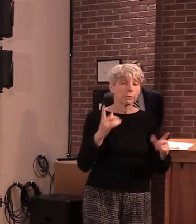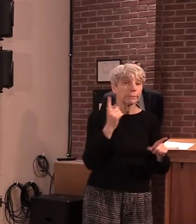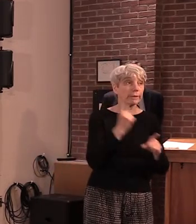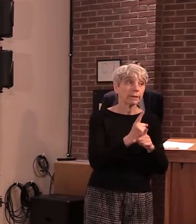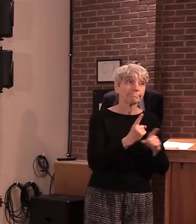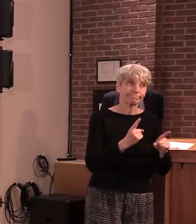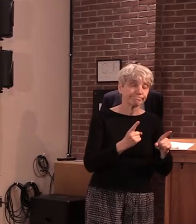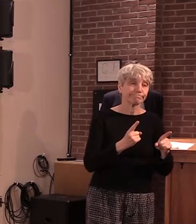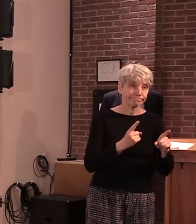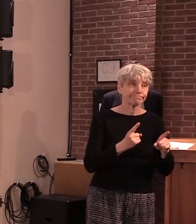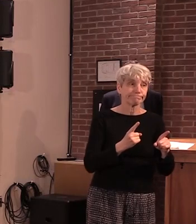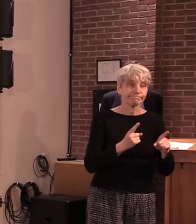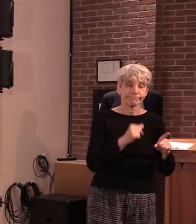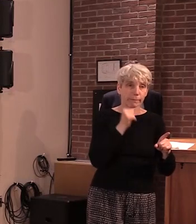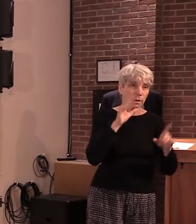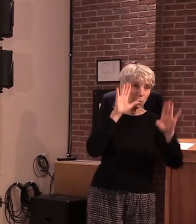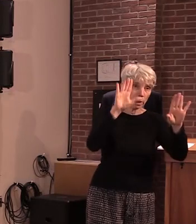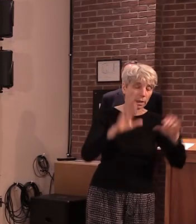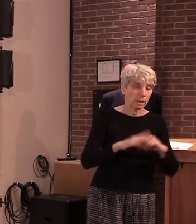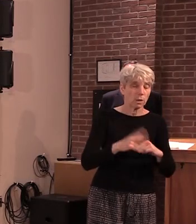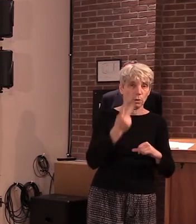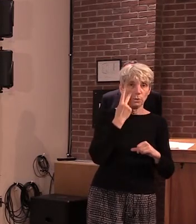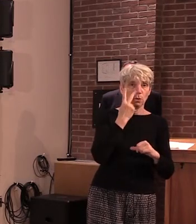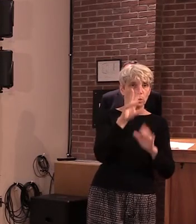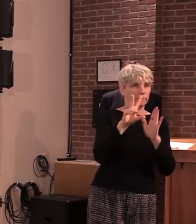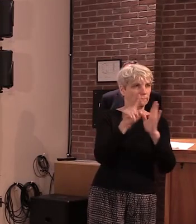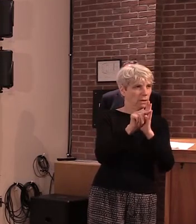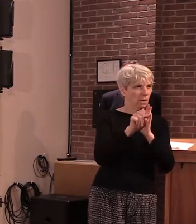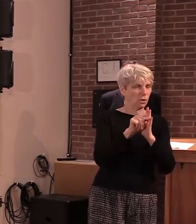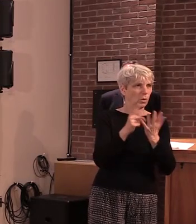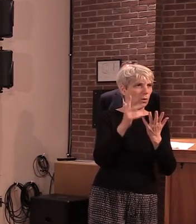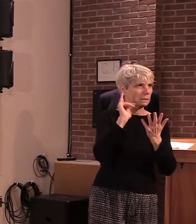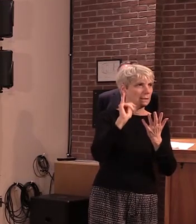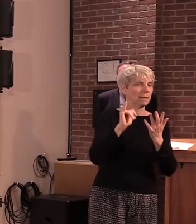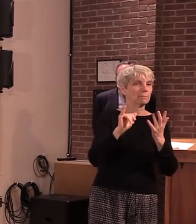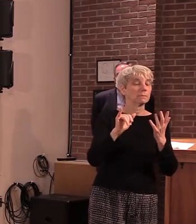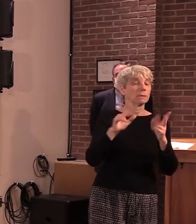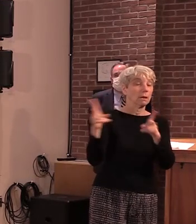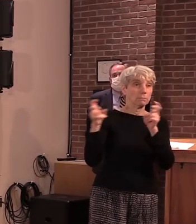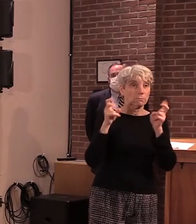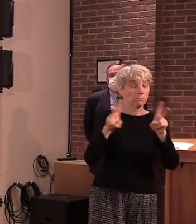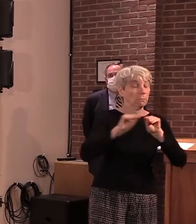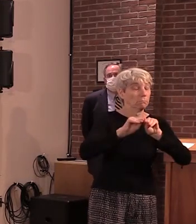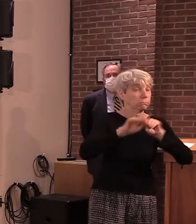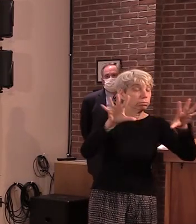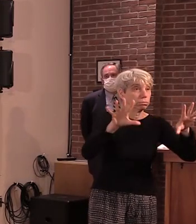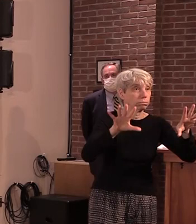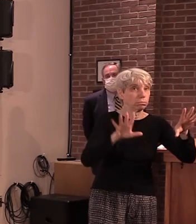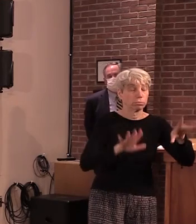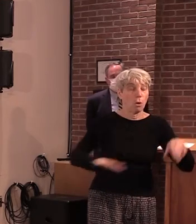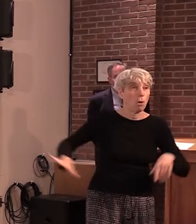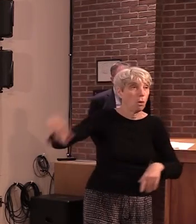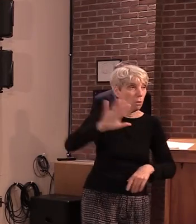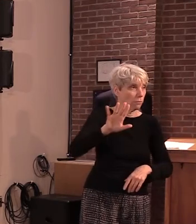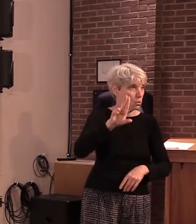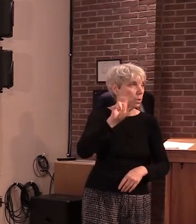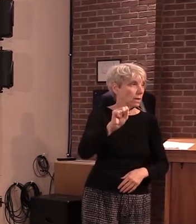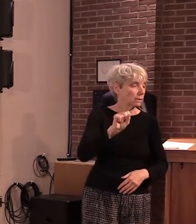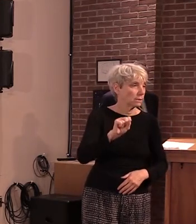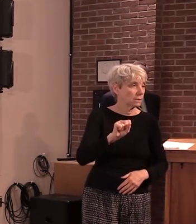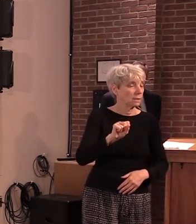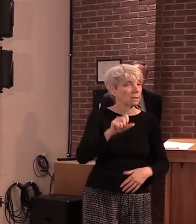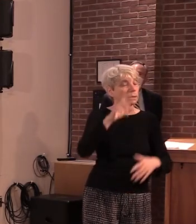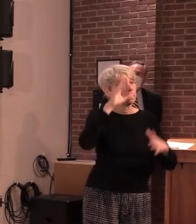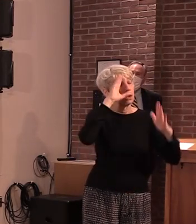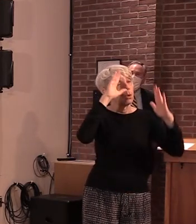weekend, particularly the one video that seems to have gone viral throughout the nation. I would hope that the